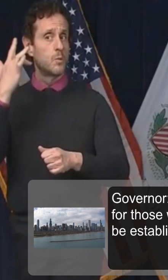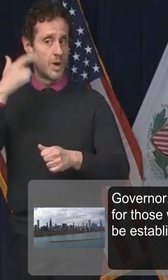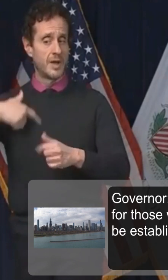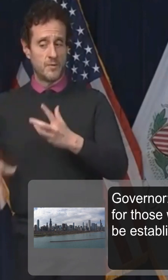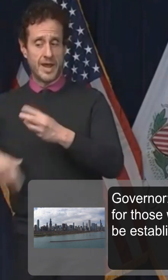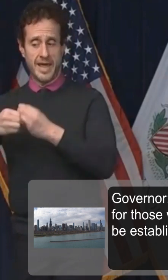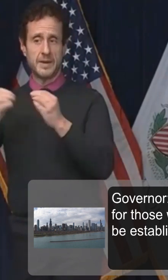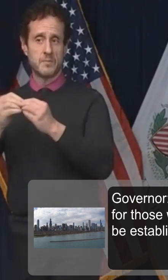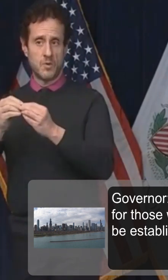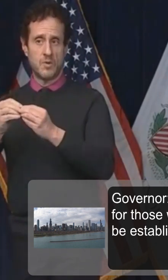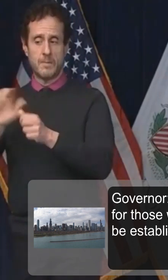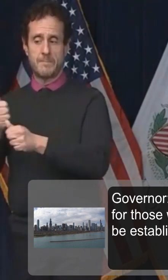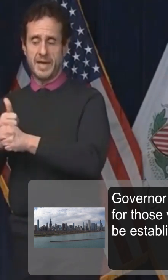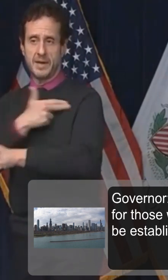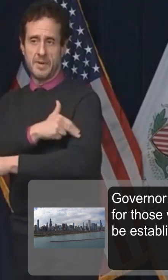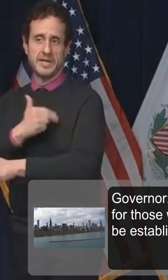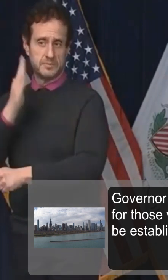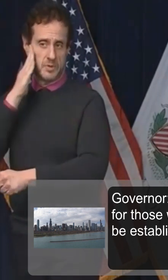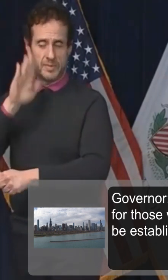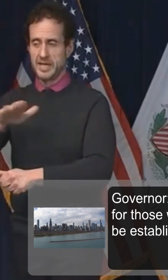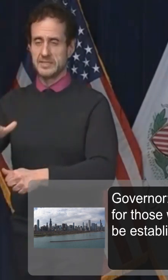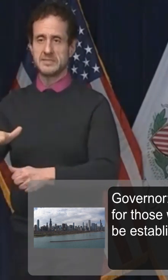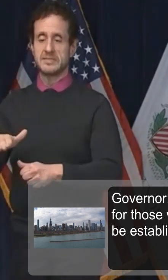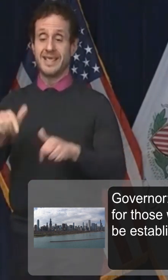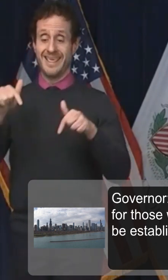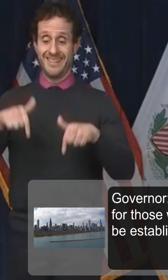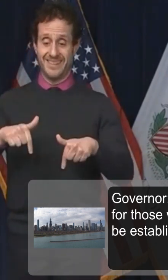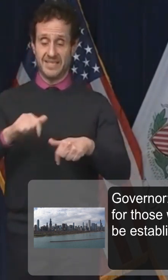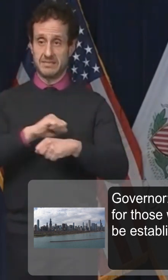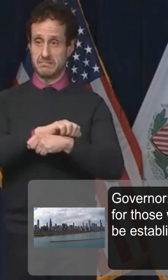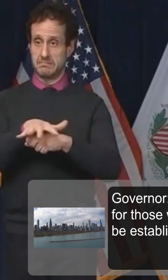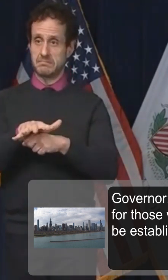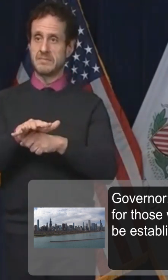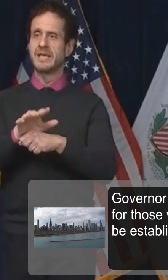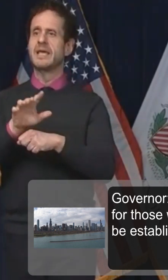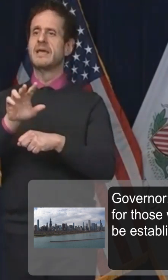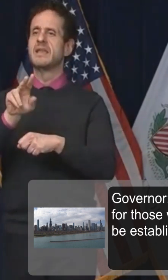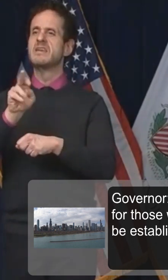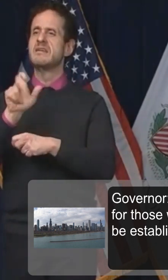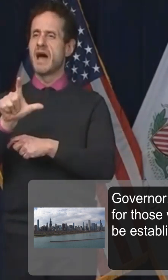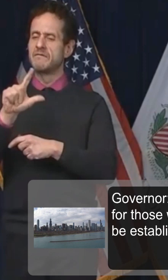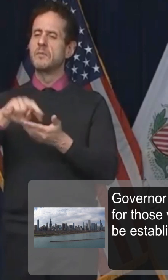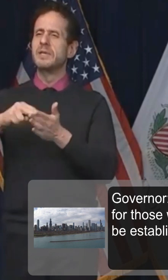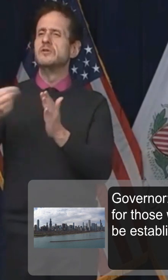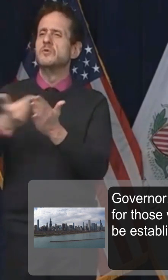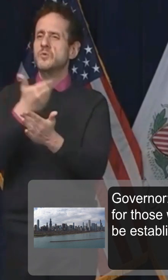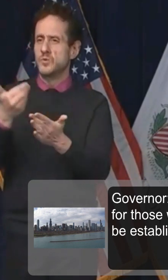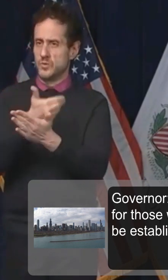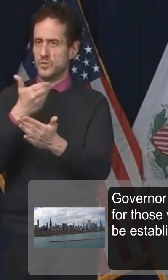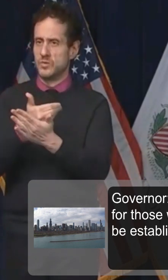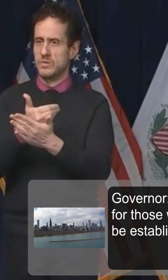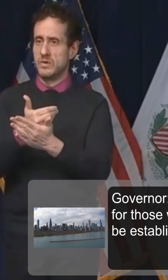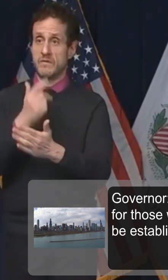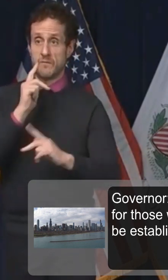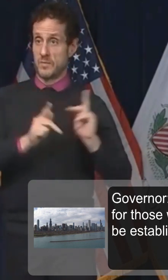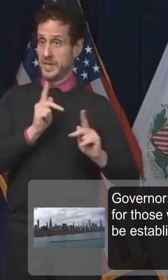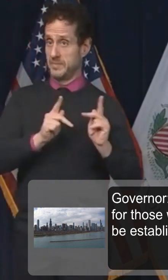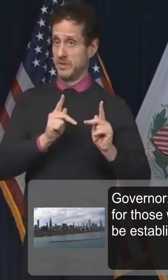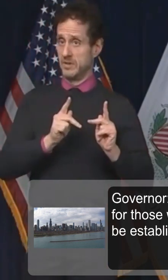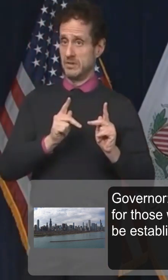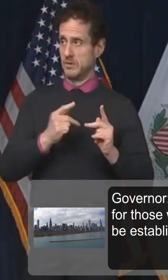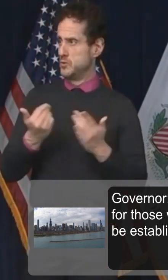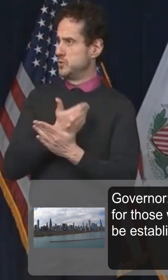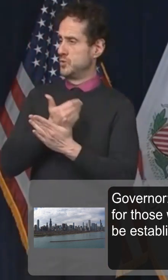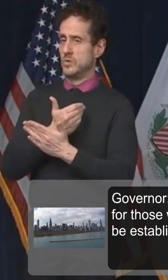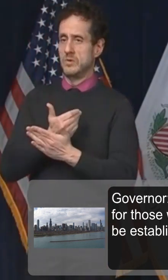is. This is a novel coronavirus, which basically just means it's new to humans. There's